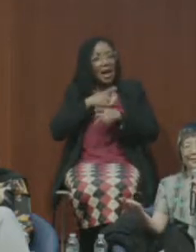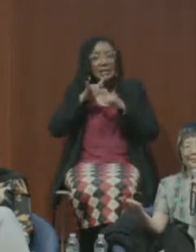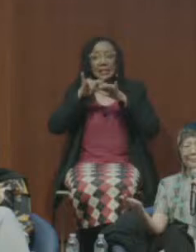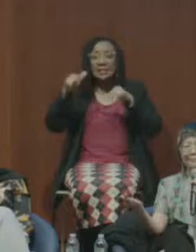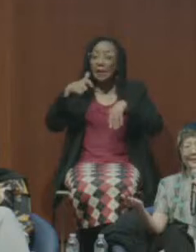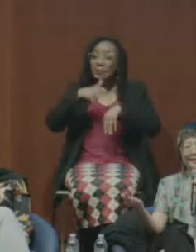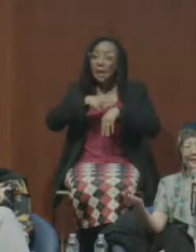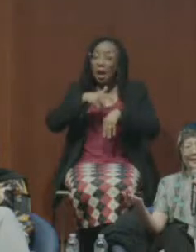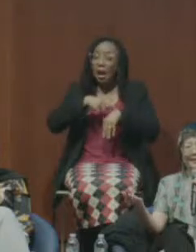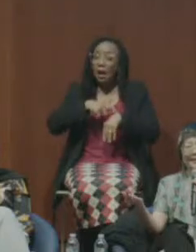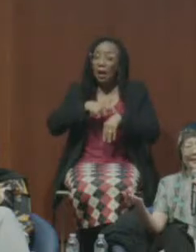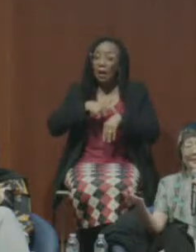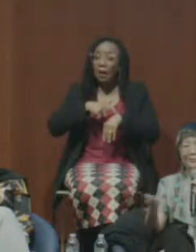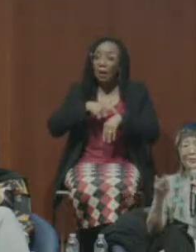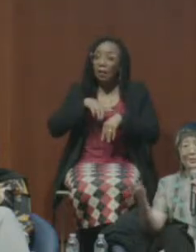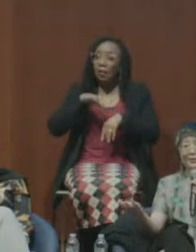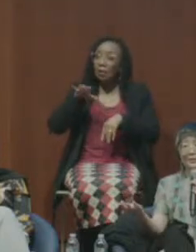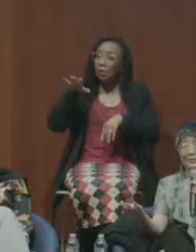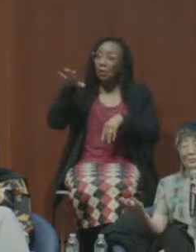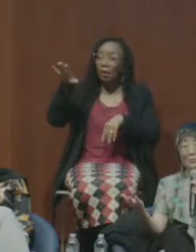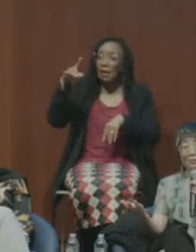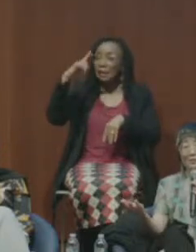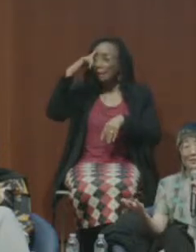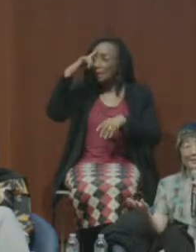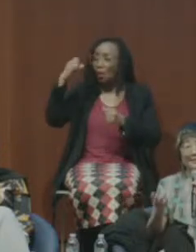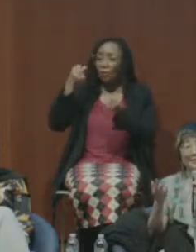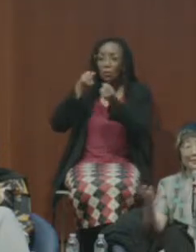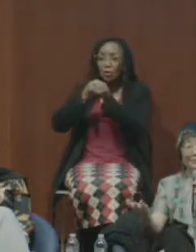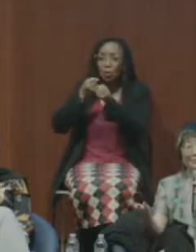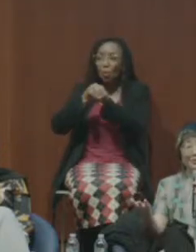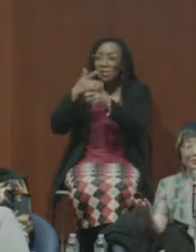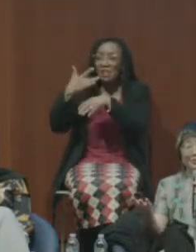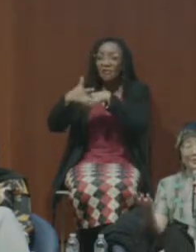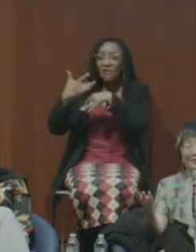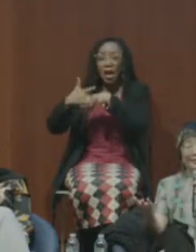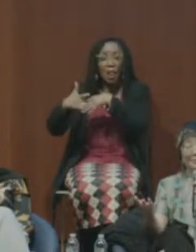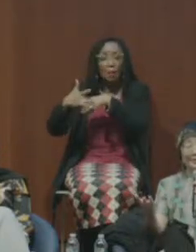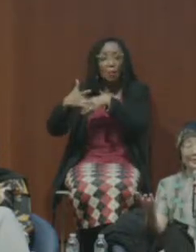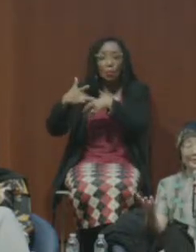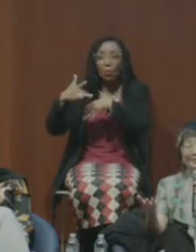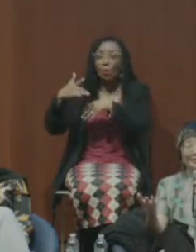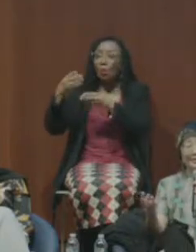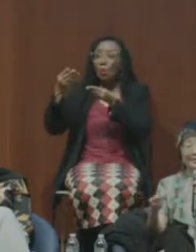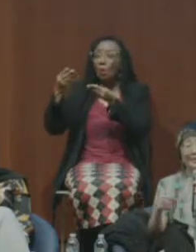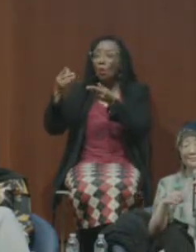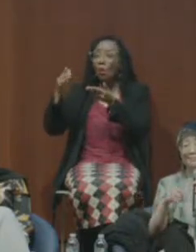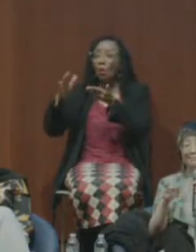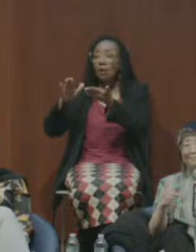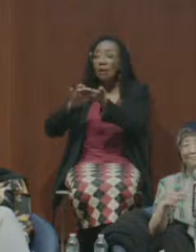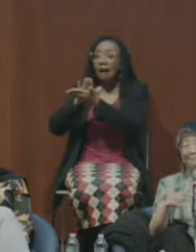Meanwhile, the kinds of mental health supports available for students on campus are